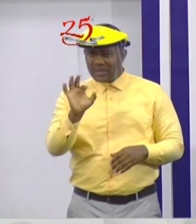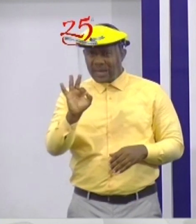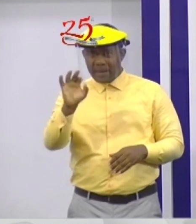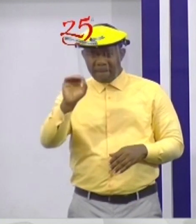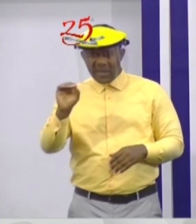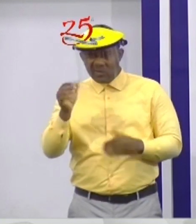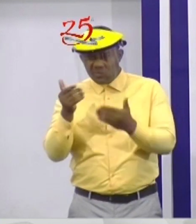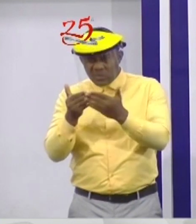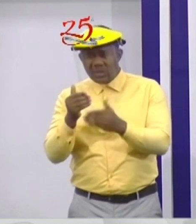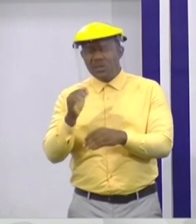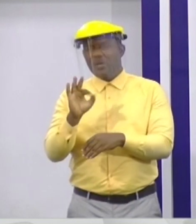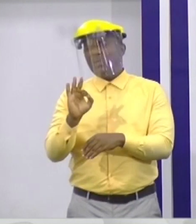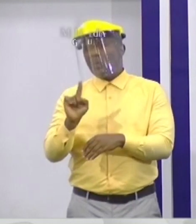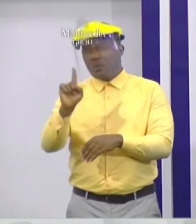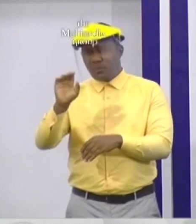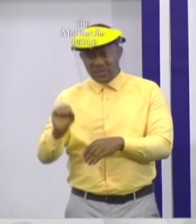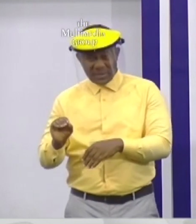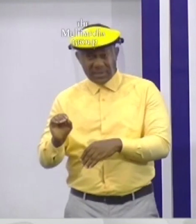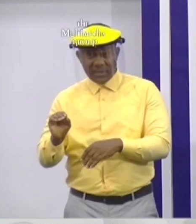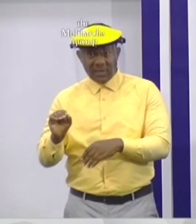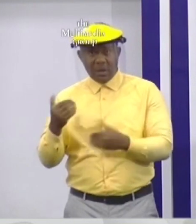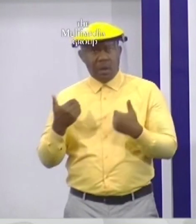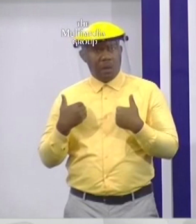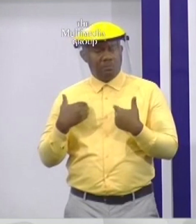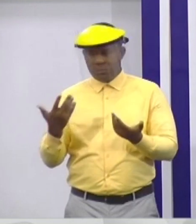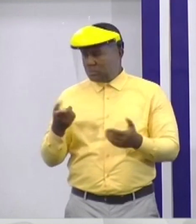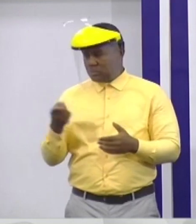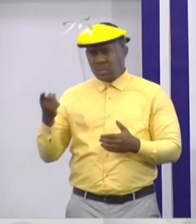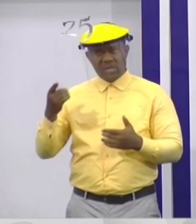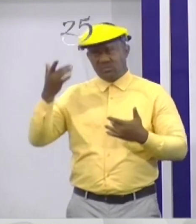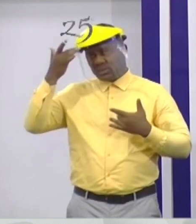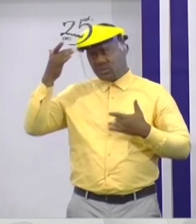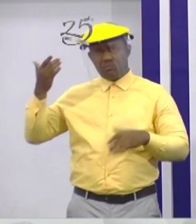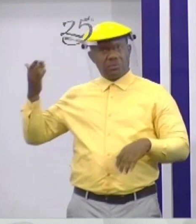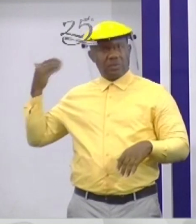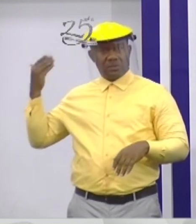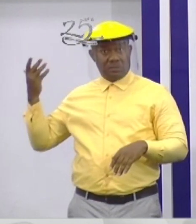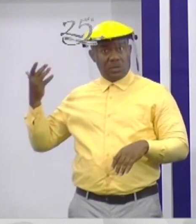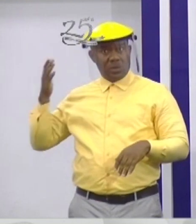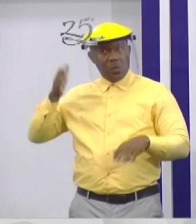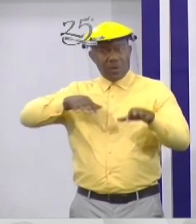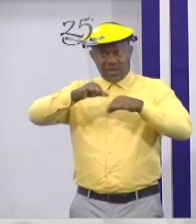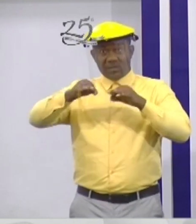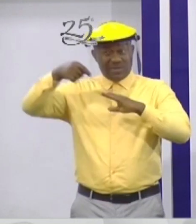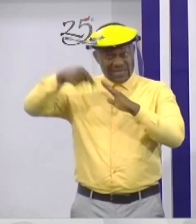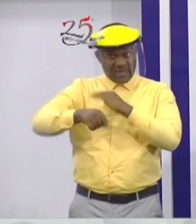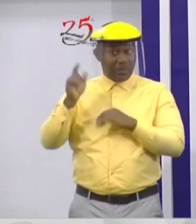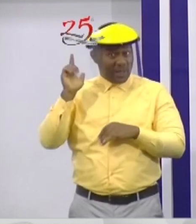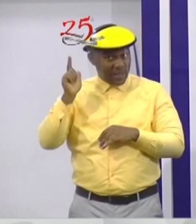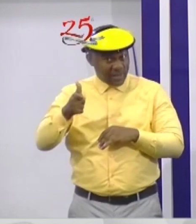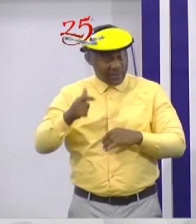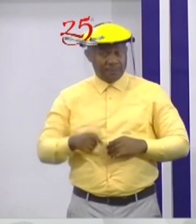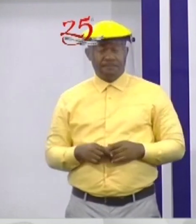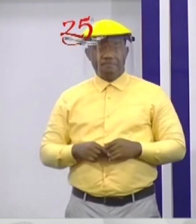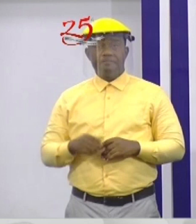90.9%, close to 91%, have comorbidity. You come to the details of the comorbidity later,